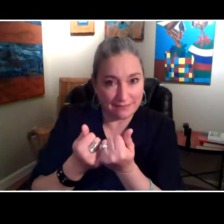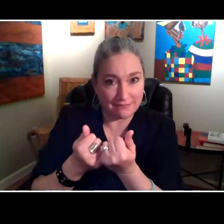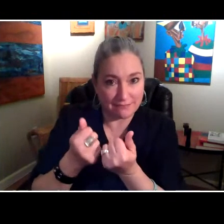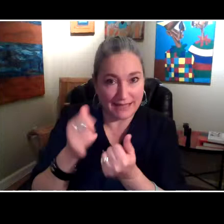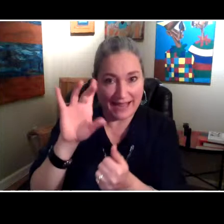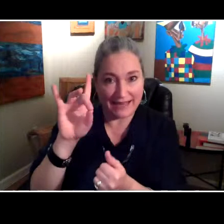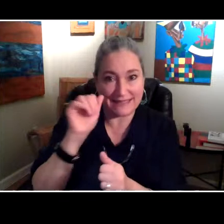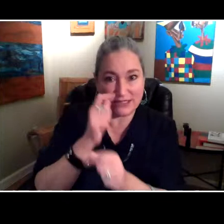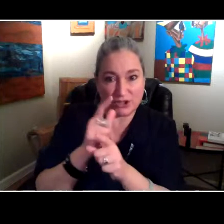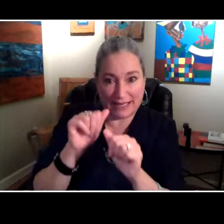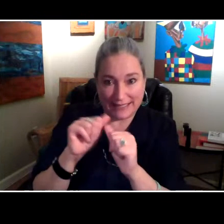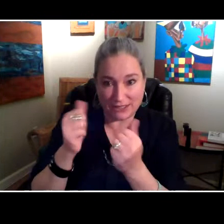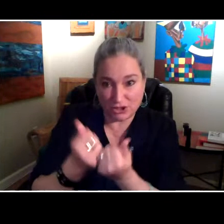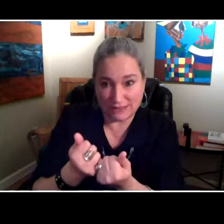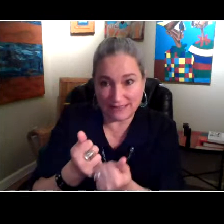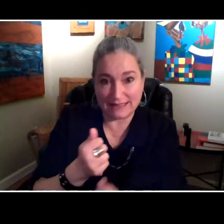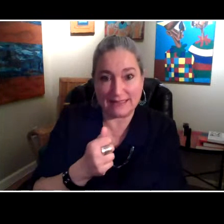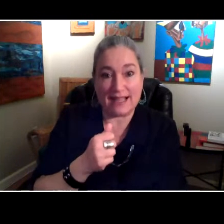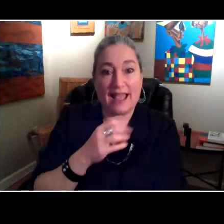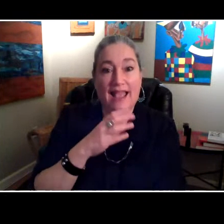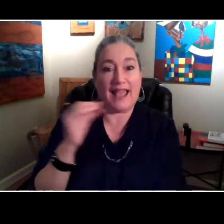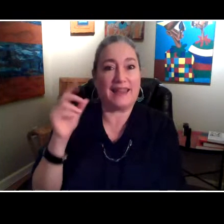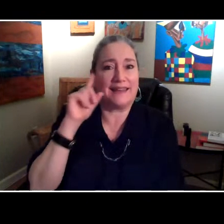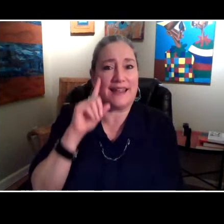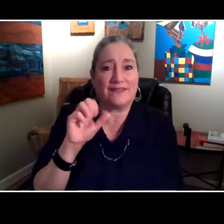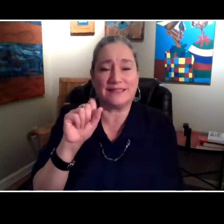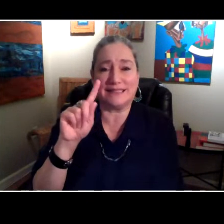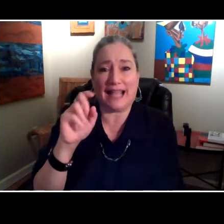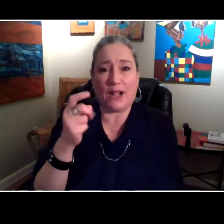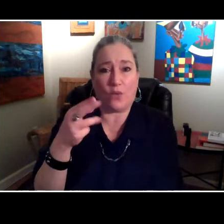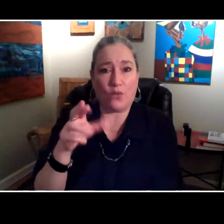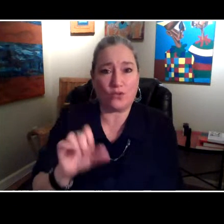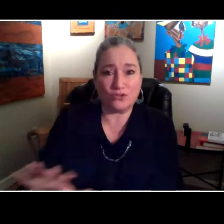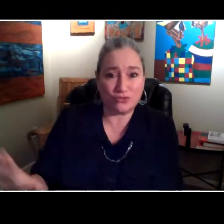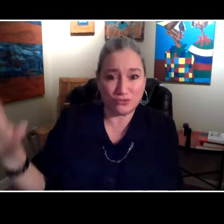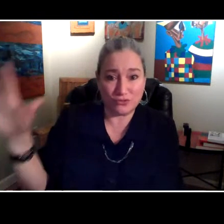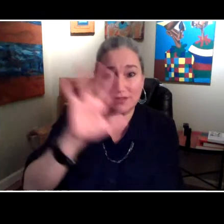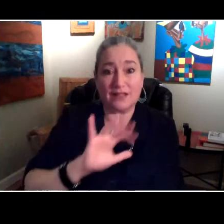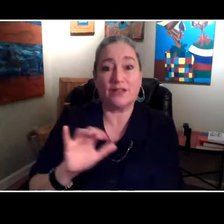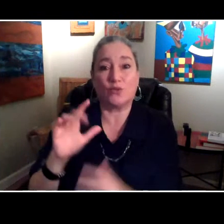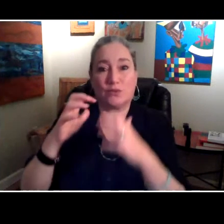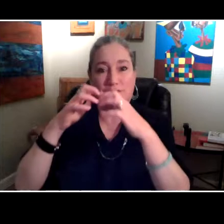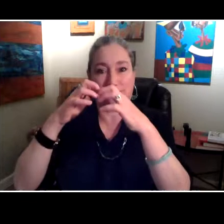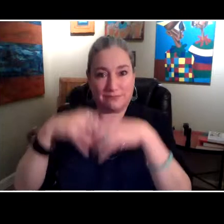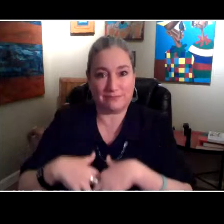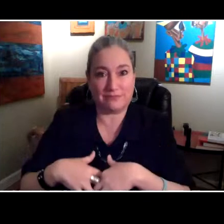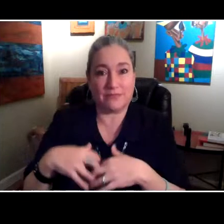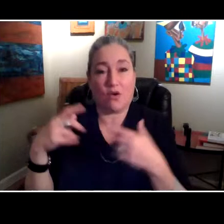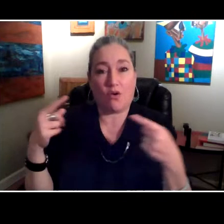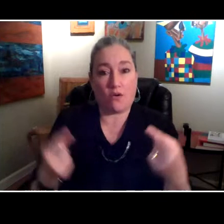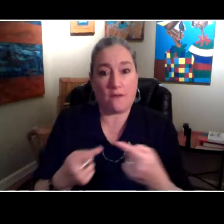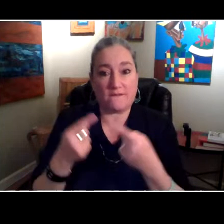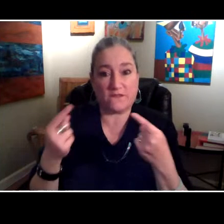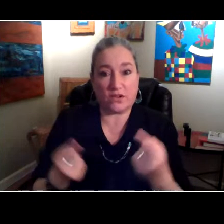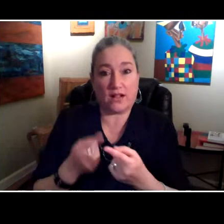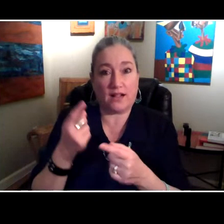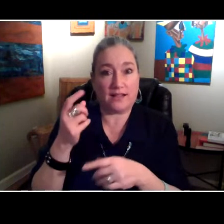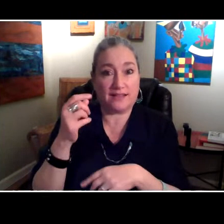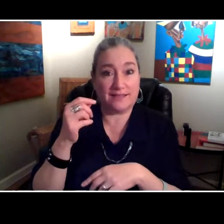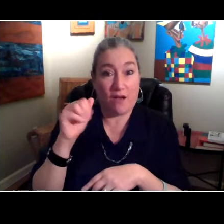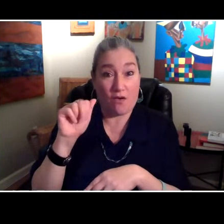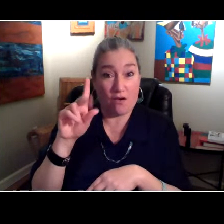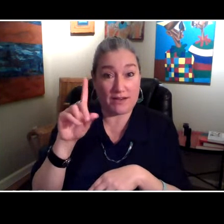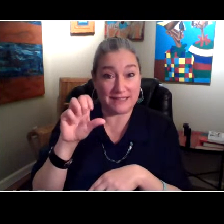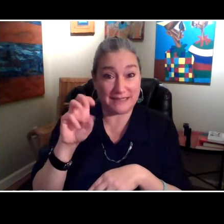K Family Services, CalEd, the California Coalition of Deaf Agencies, and deaf